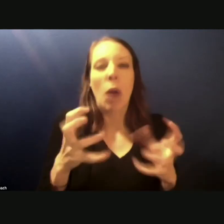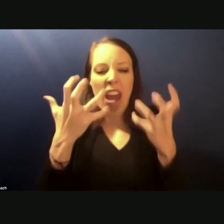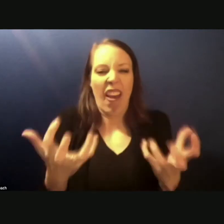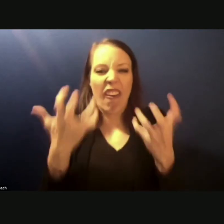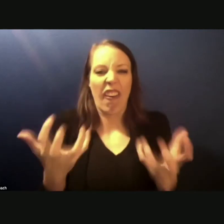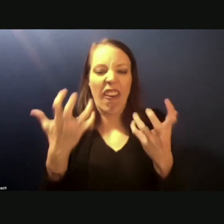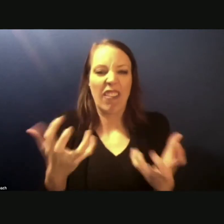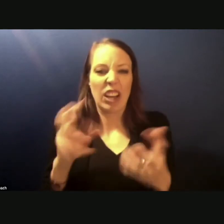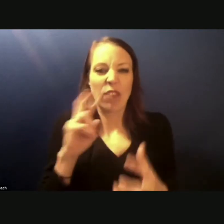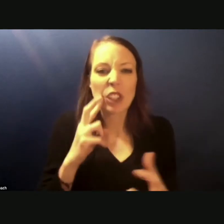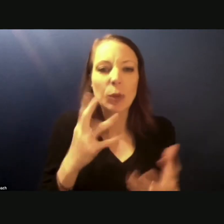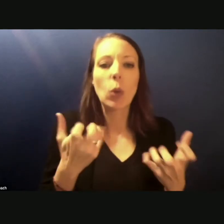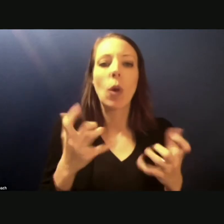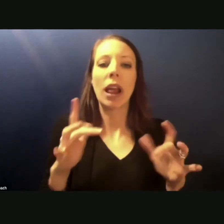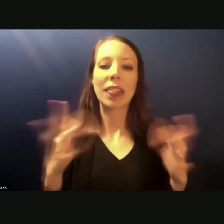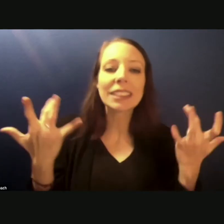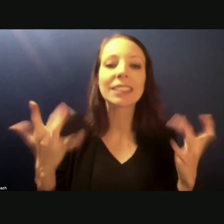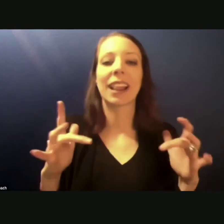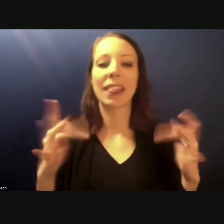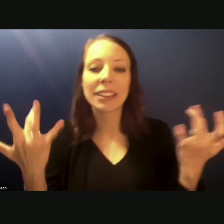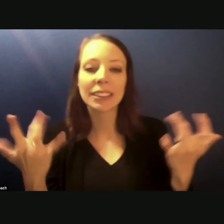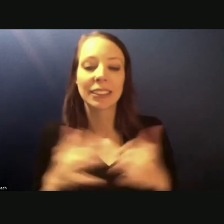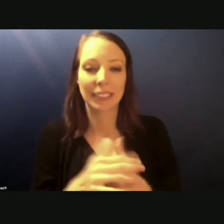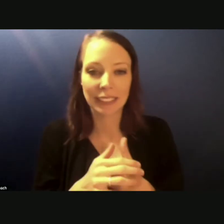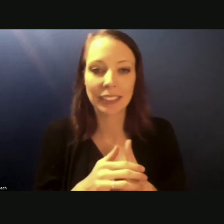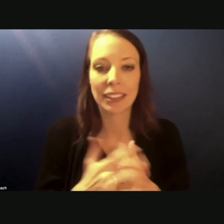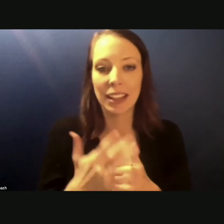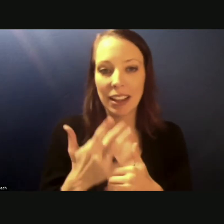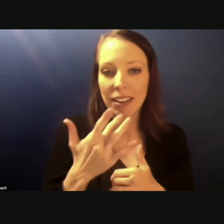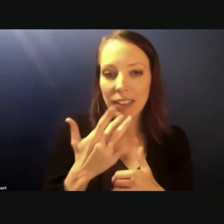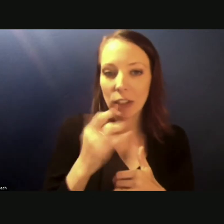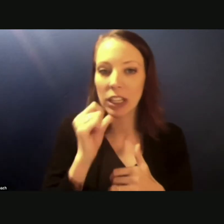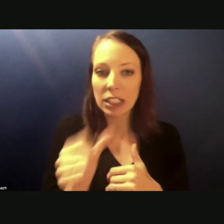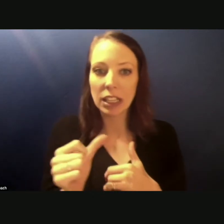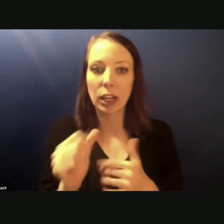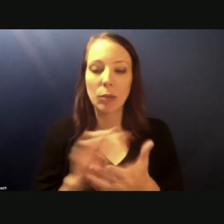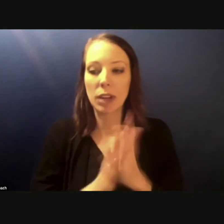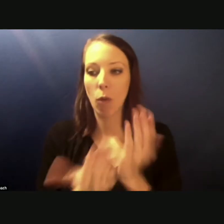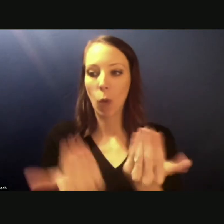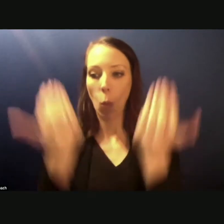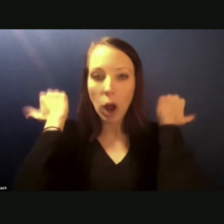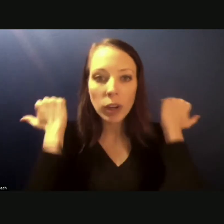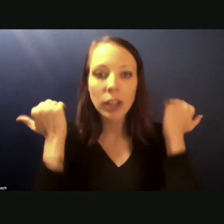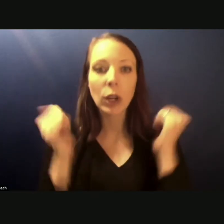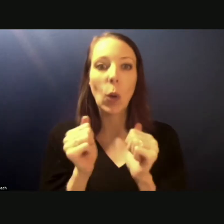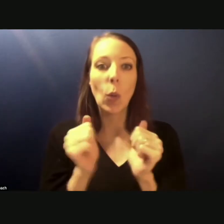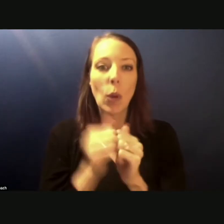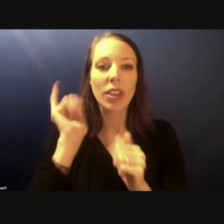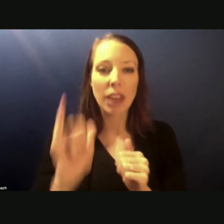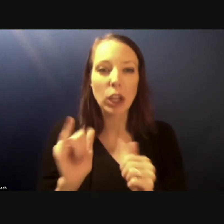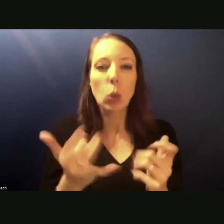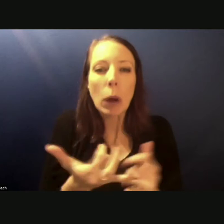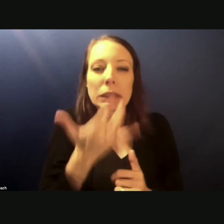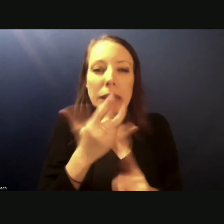it down. You want light, flavor, and it's not going to overwhelm the mushroom. You want to taste the